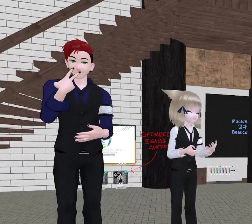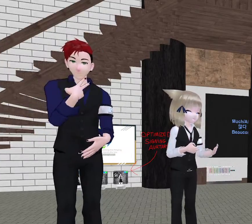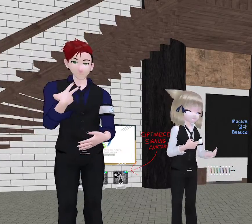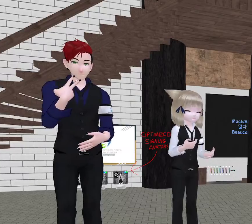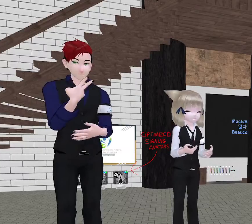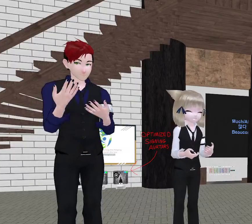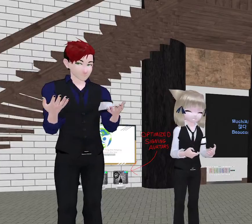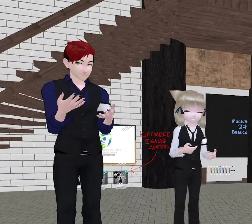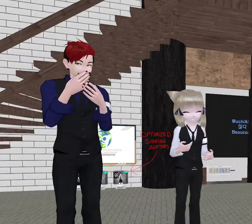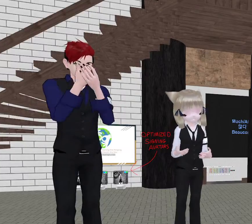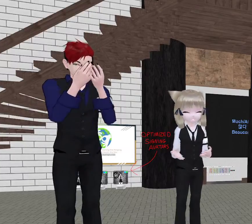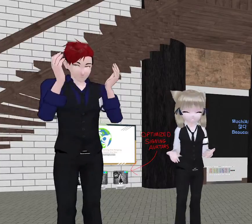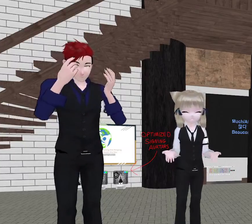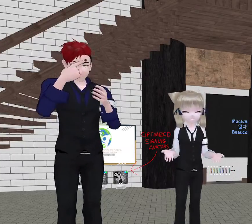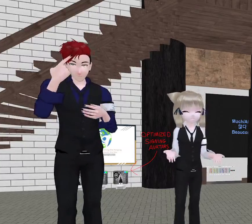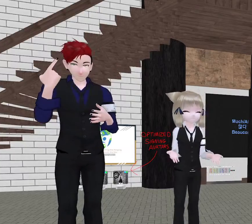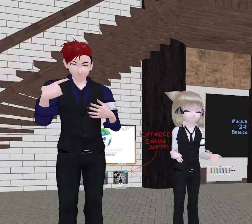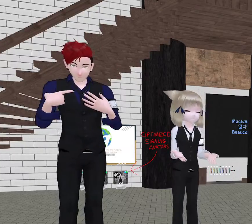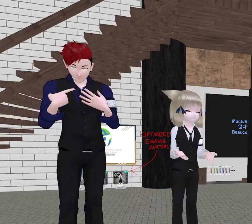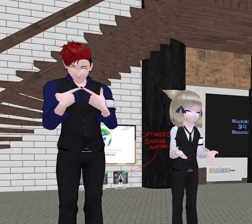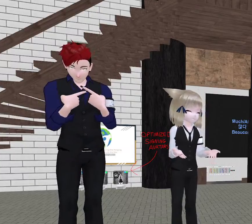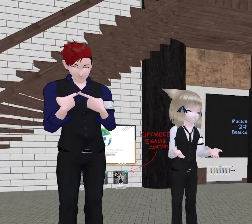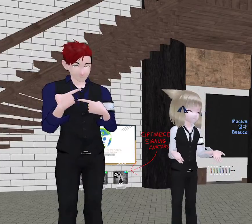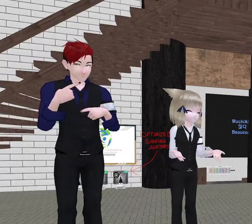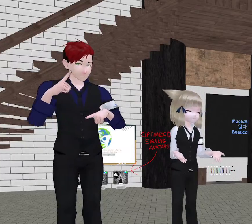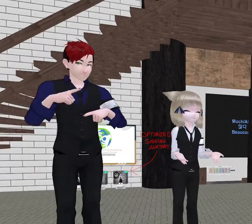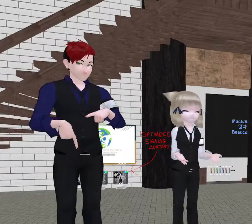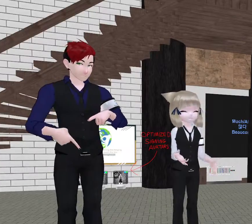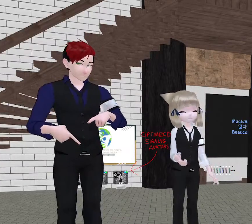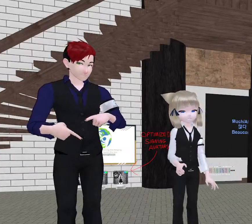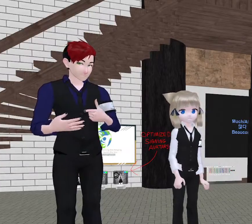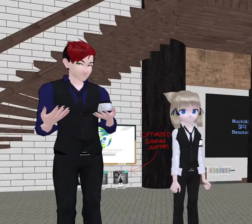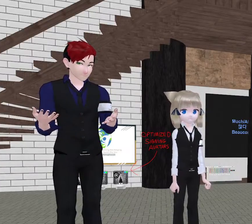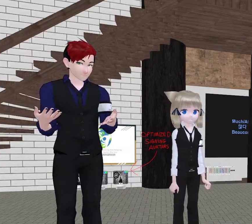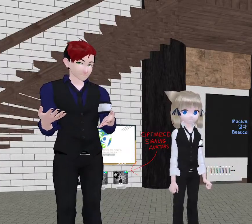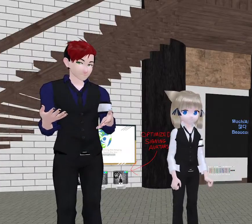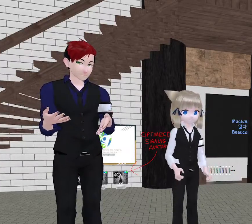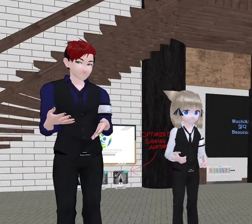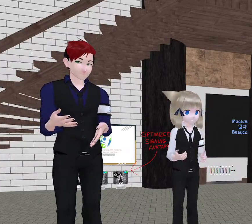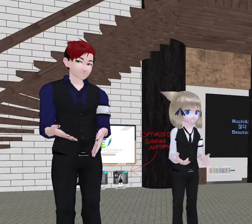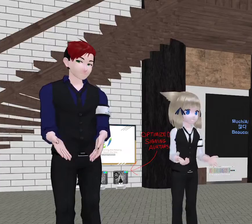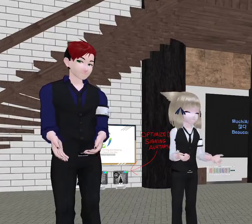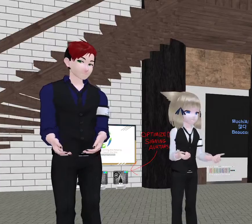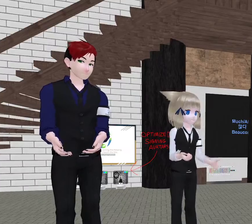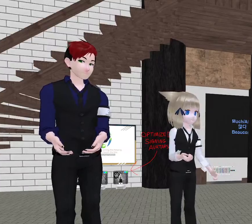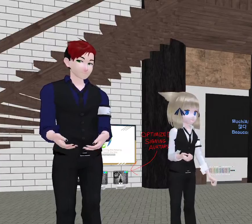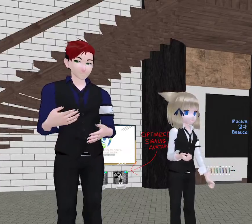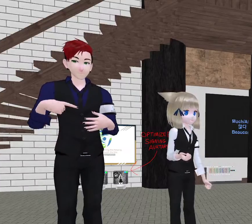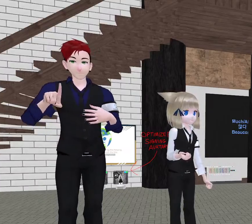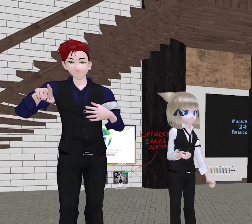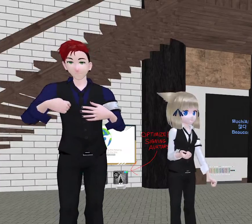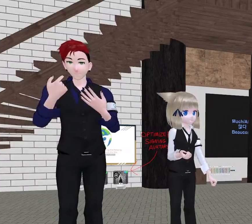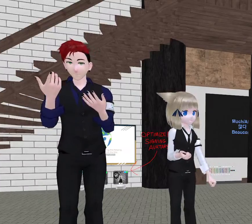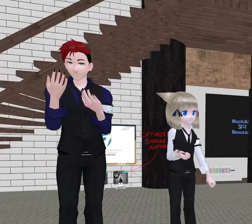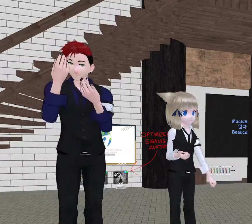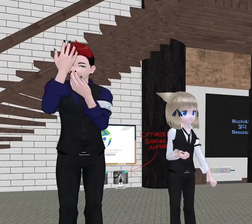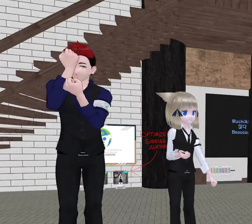due to the vising's just not really being that great at the moment. So just wanted to inform you guys a little bit about that,